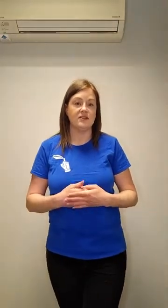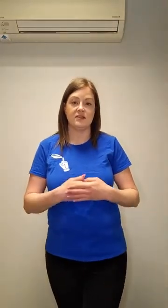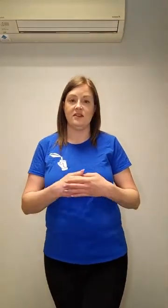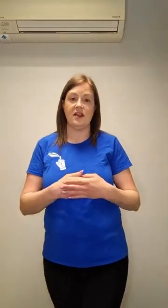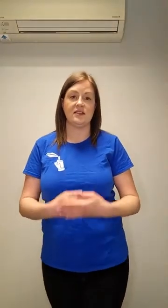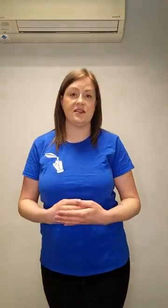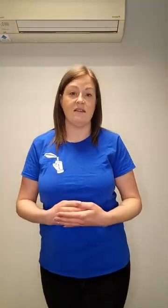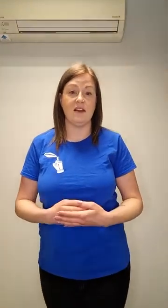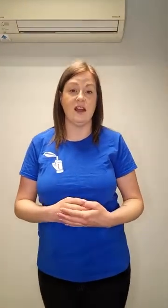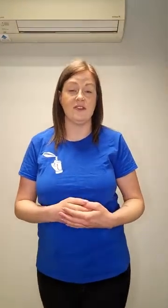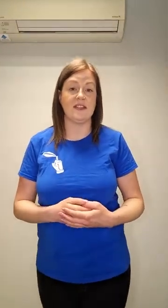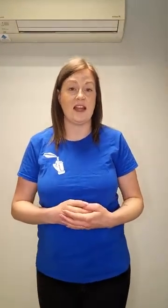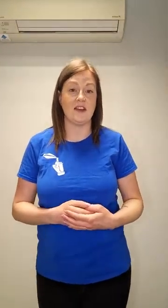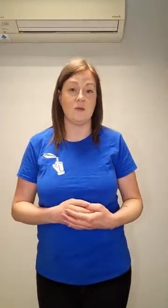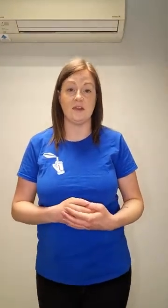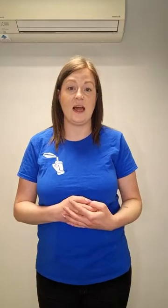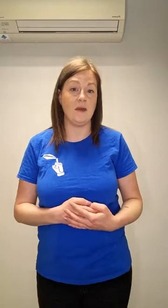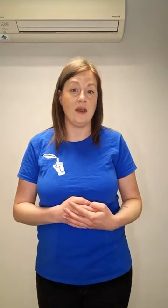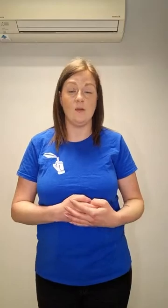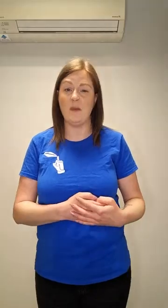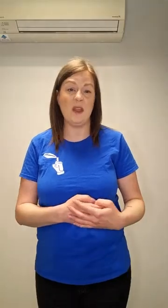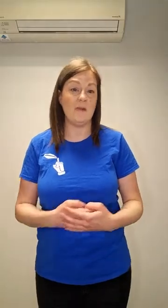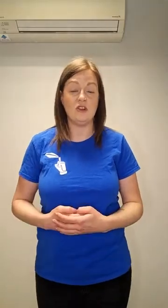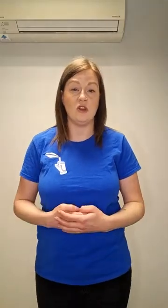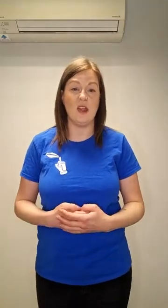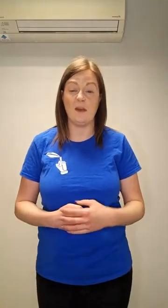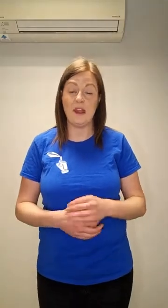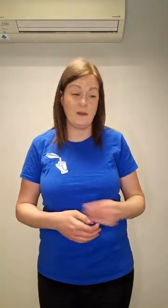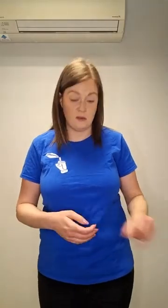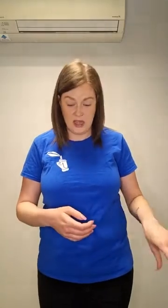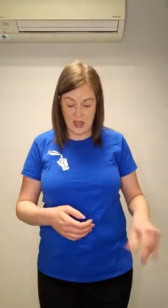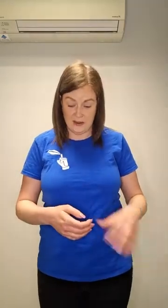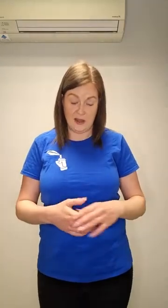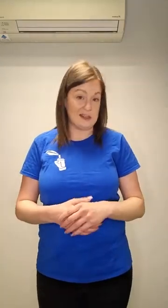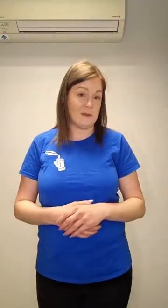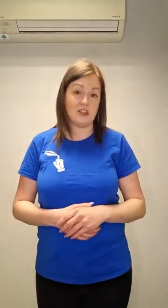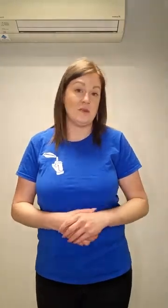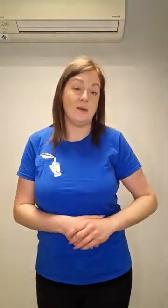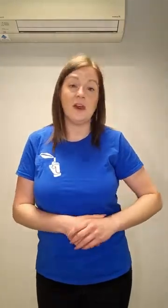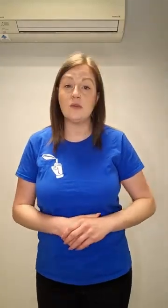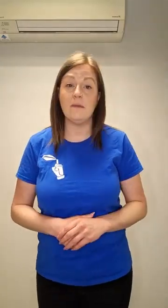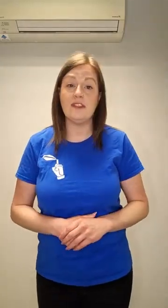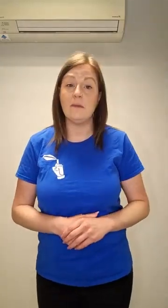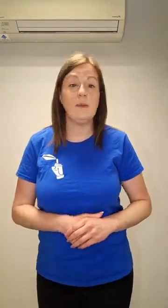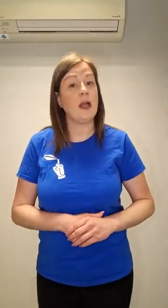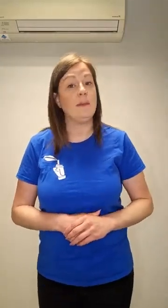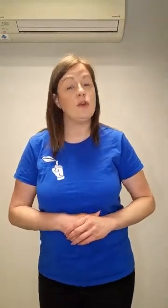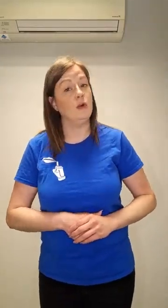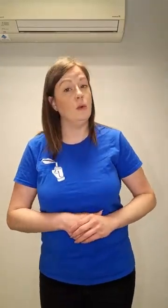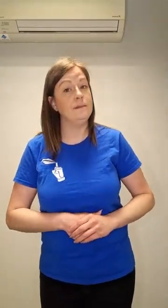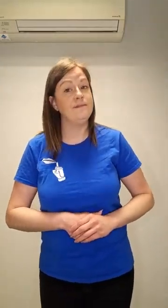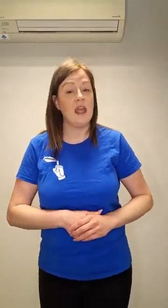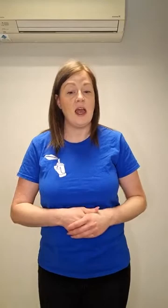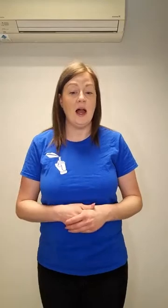doesn't necessarily understand what's happening, what people are doing, and people, as much as we don't like to admit it, people can be cruel.